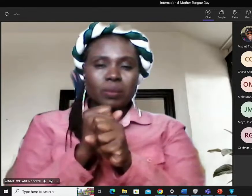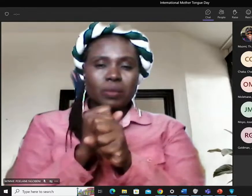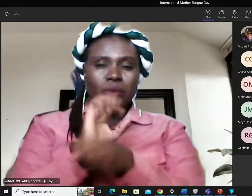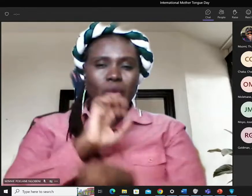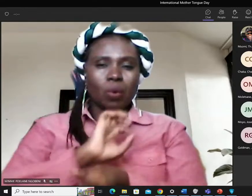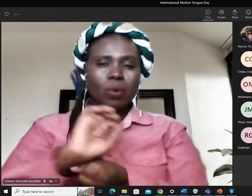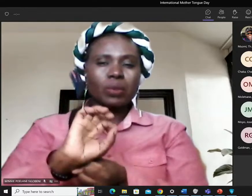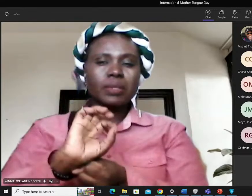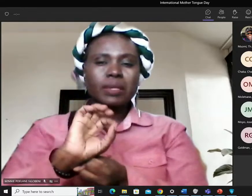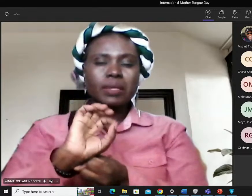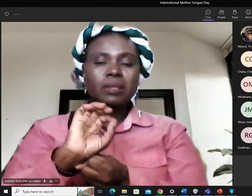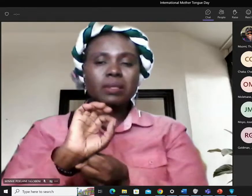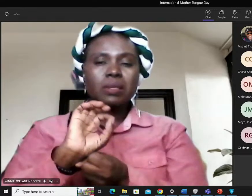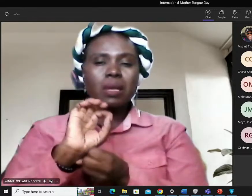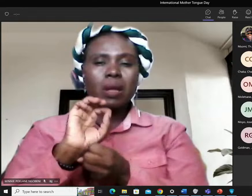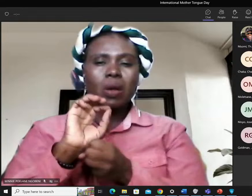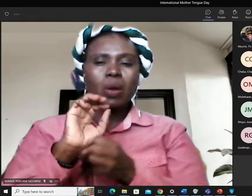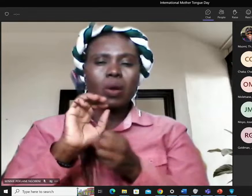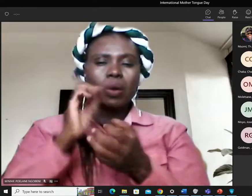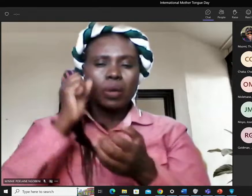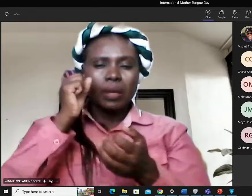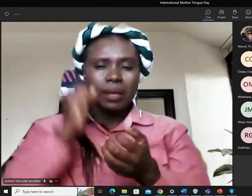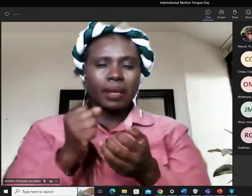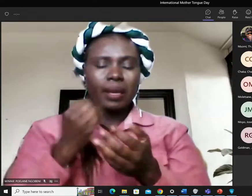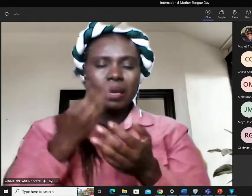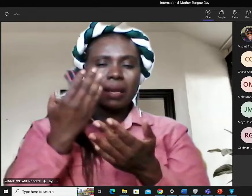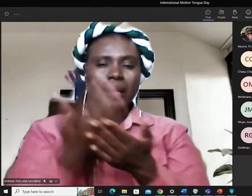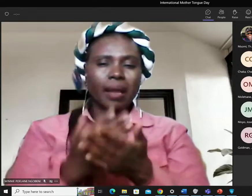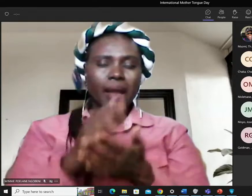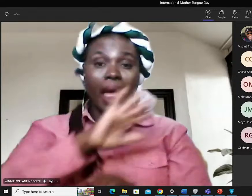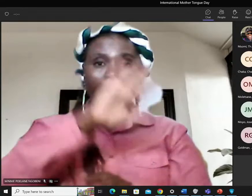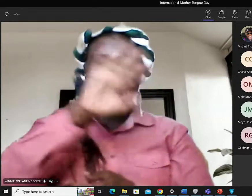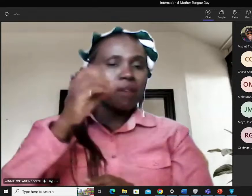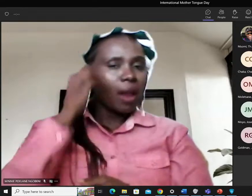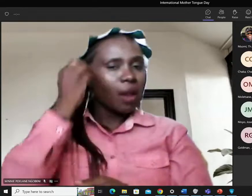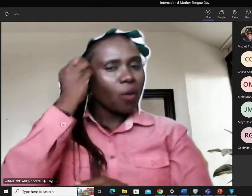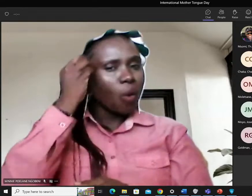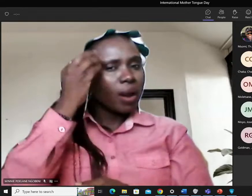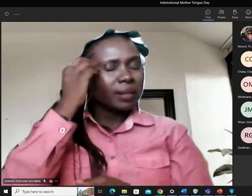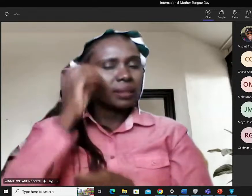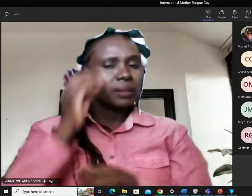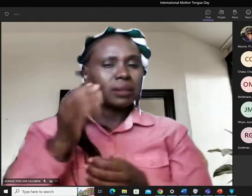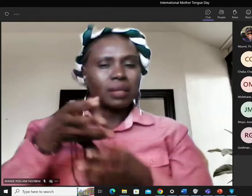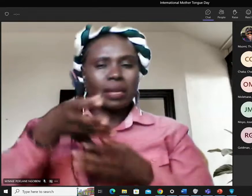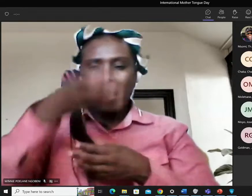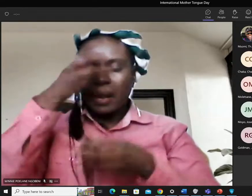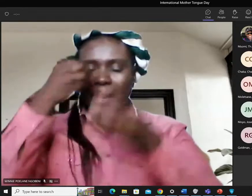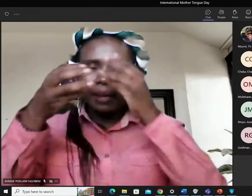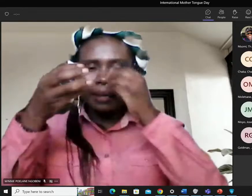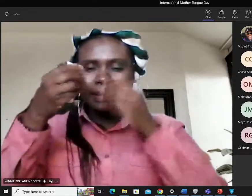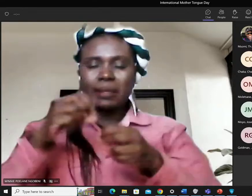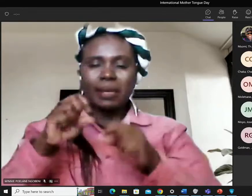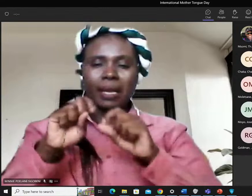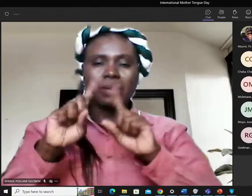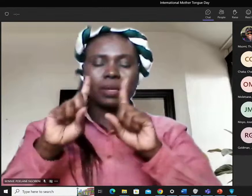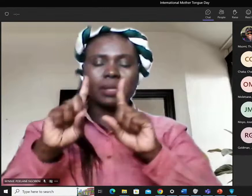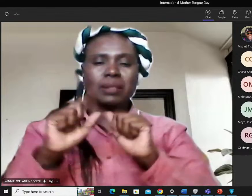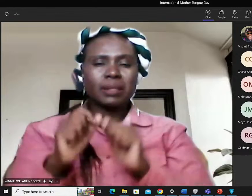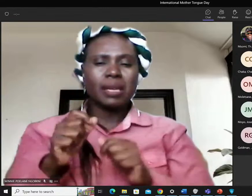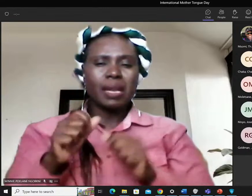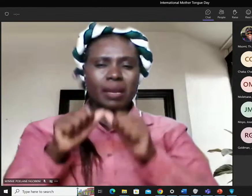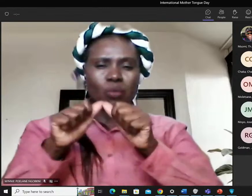actually mainstream and affirming African knowledges, scholarship, and we are also addressing what we have